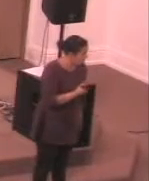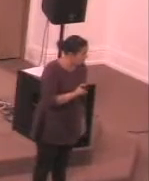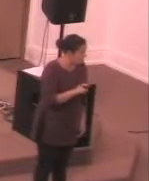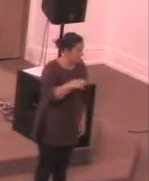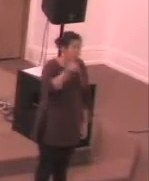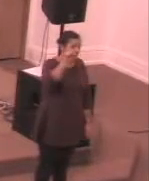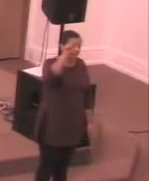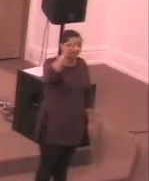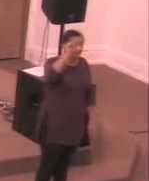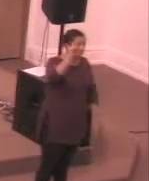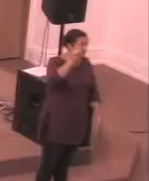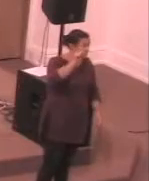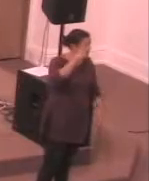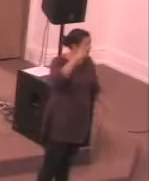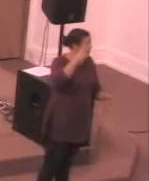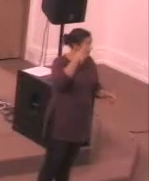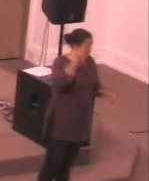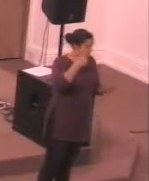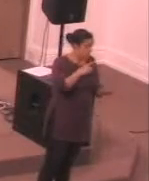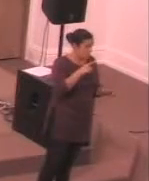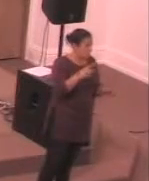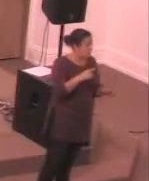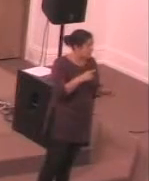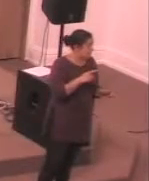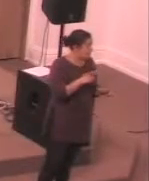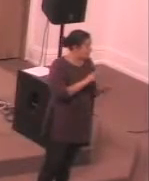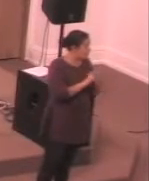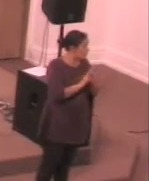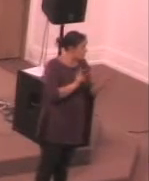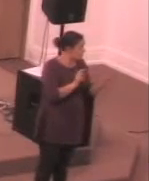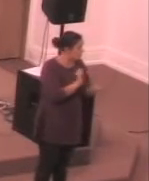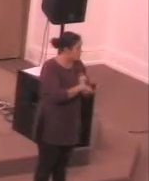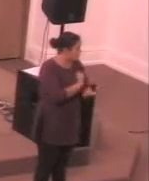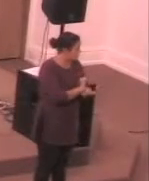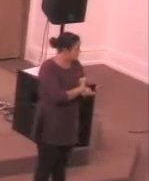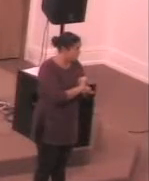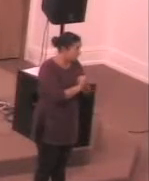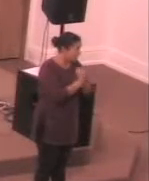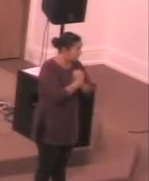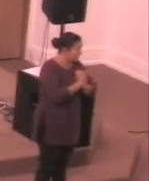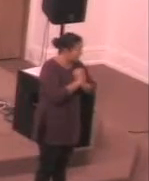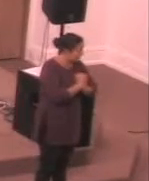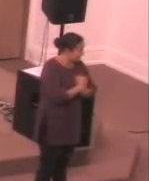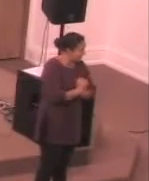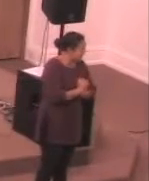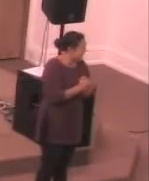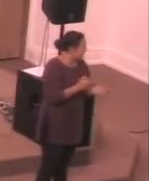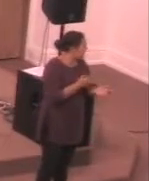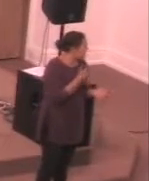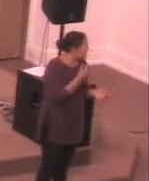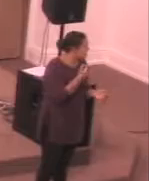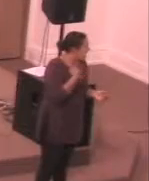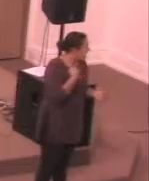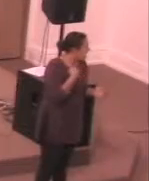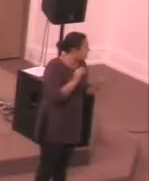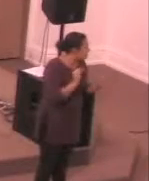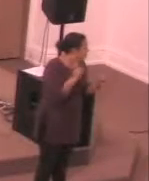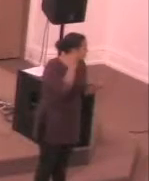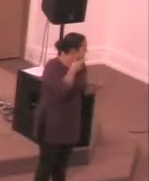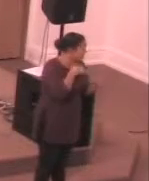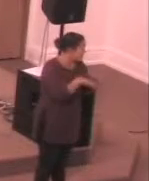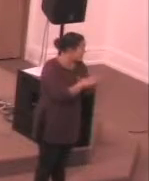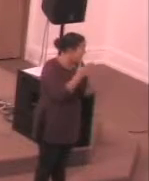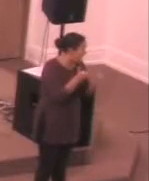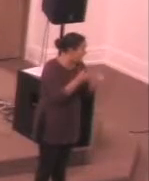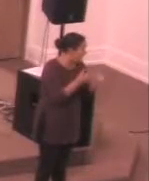Amen. Are you guys ready to worship? Okay, I have absolutely no reason whatsoever to hope to get into heaven at all, except for the blood of